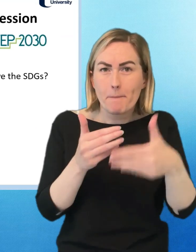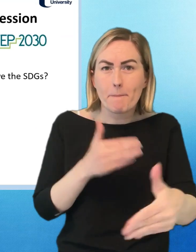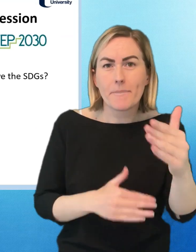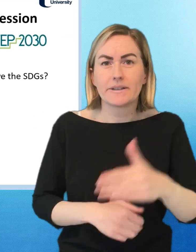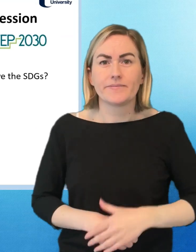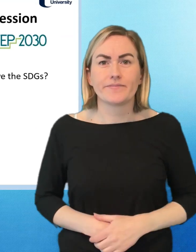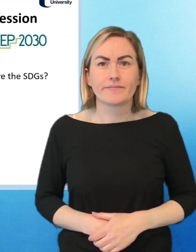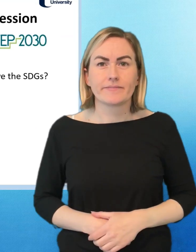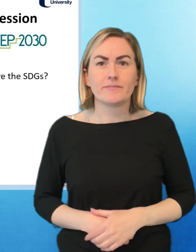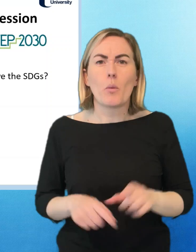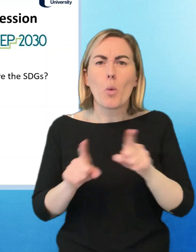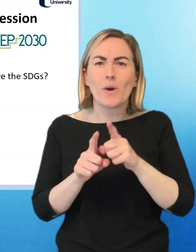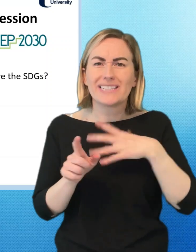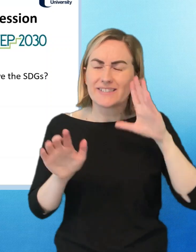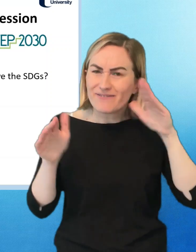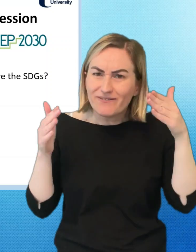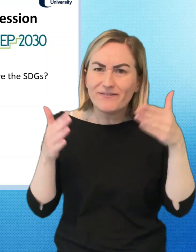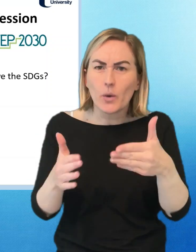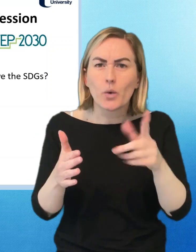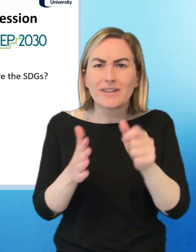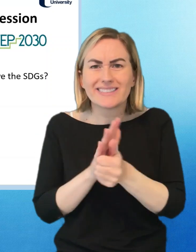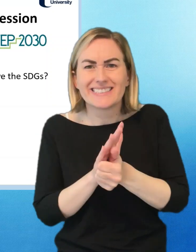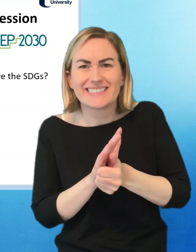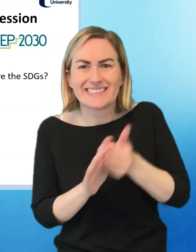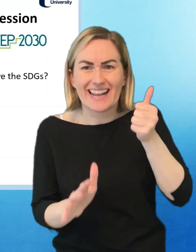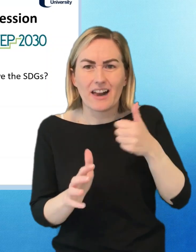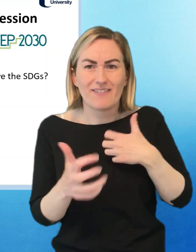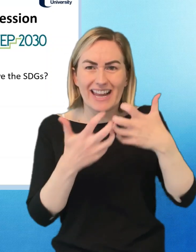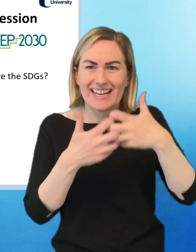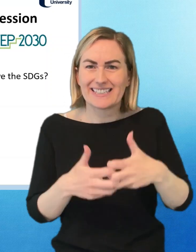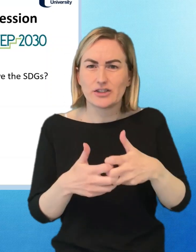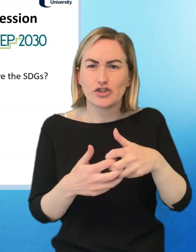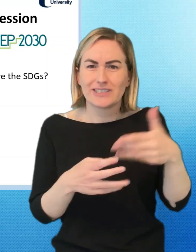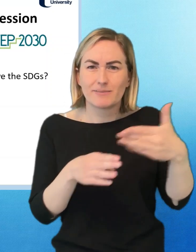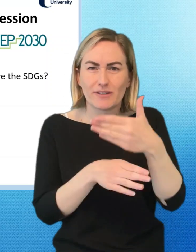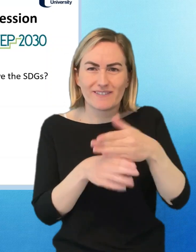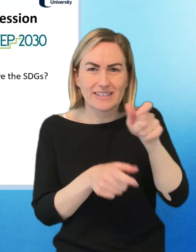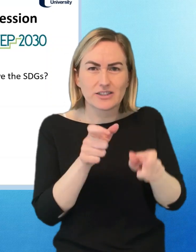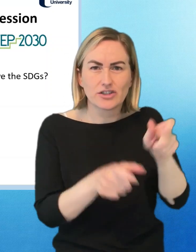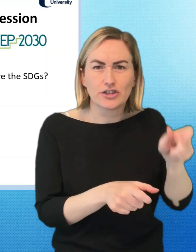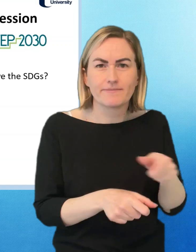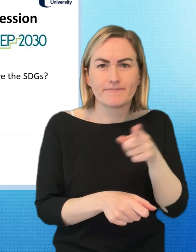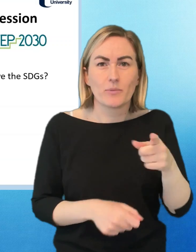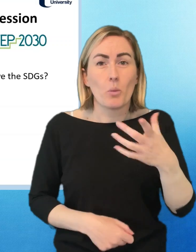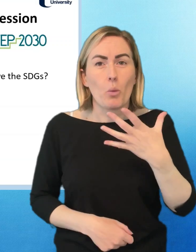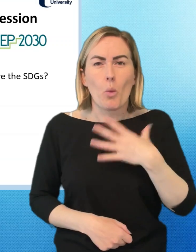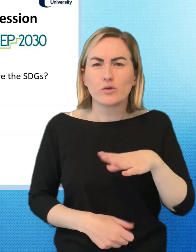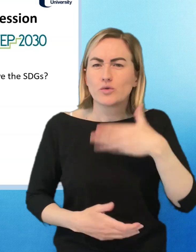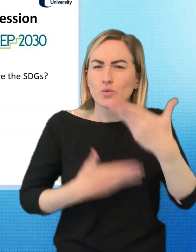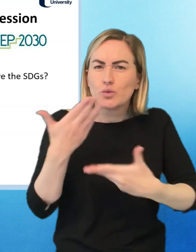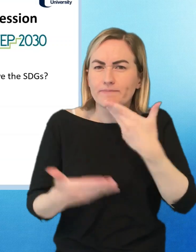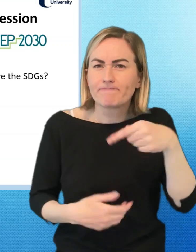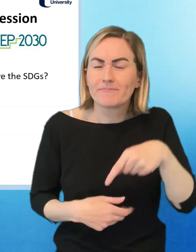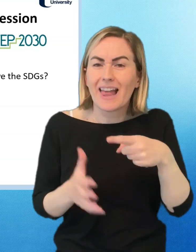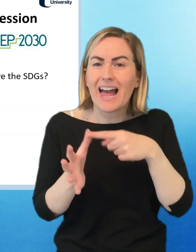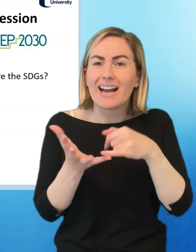We also focused on skills specific to the engineering profession, and we wanted to highlight the work of the